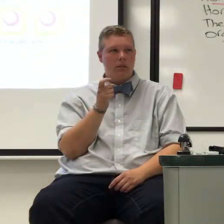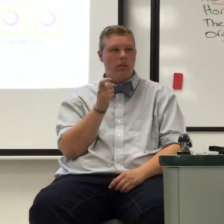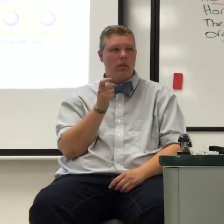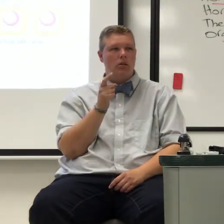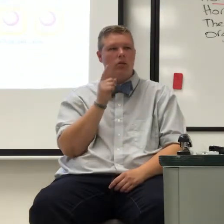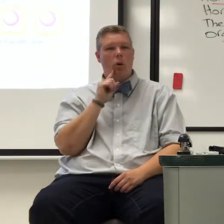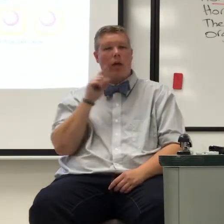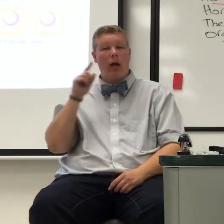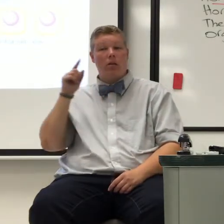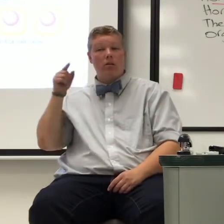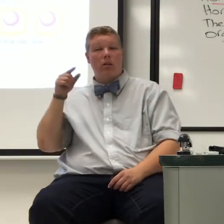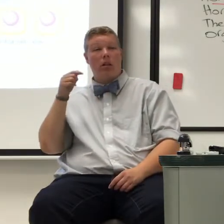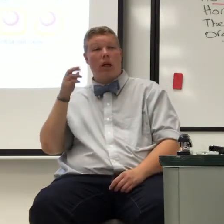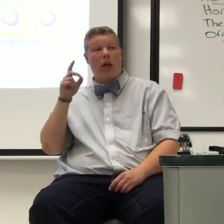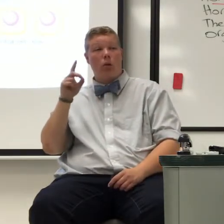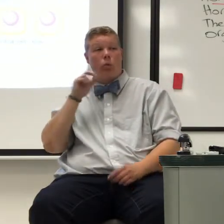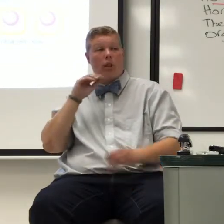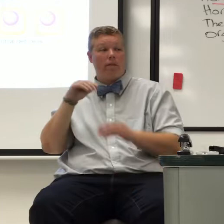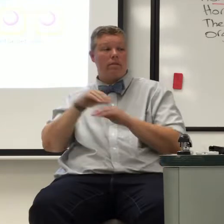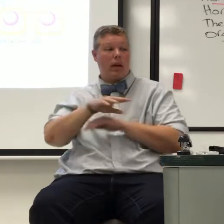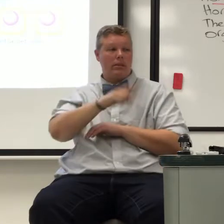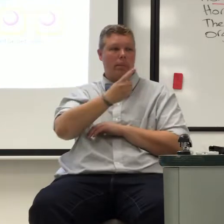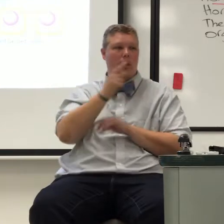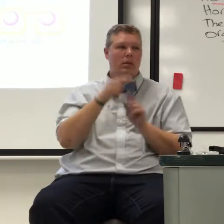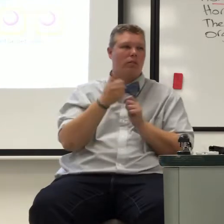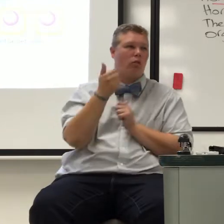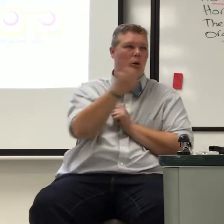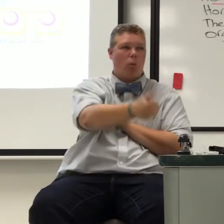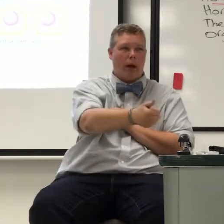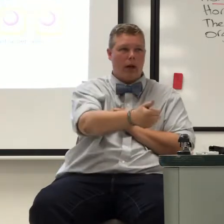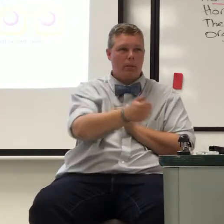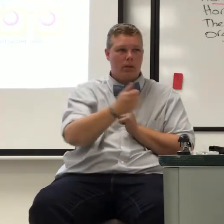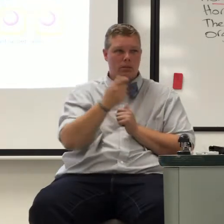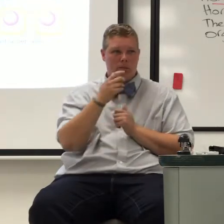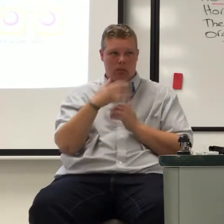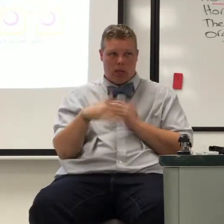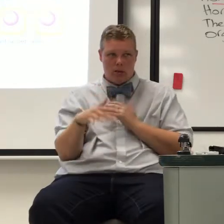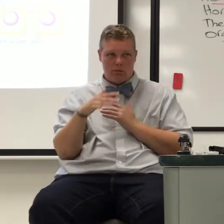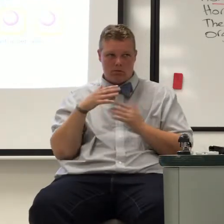away because blood goes everywhere in the body.